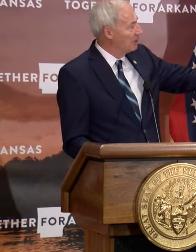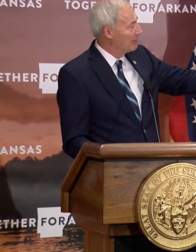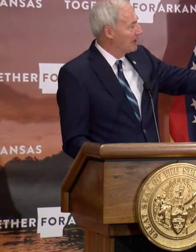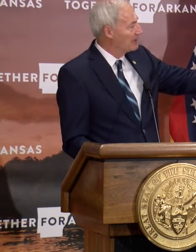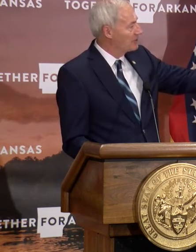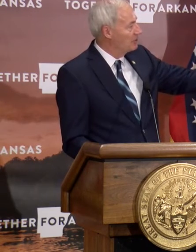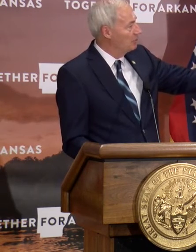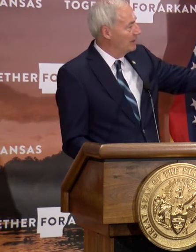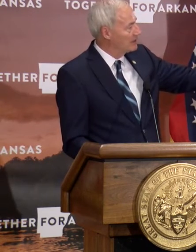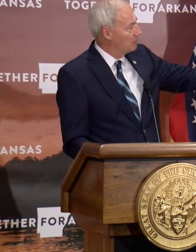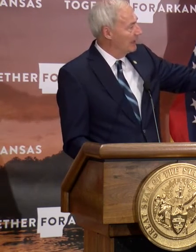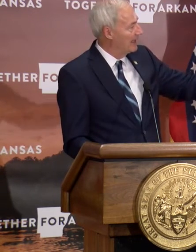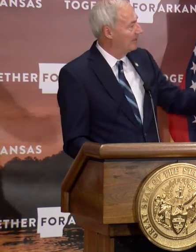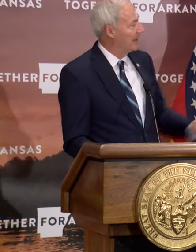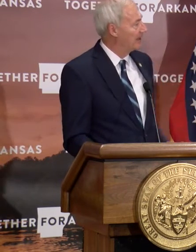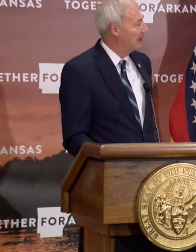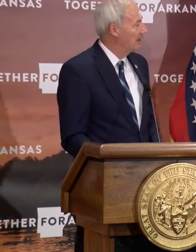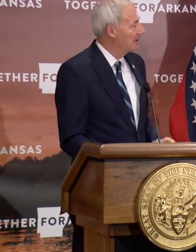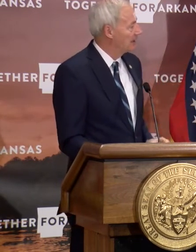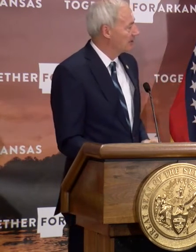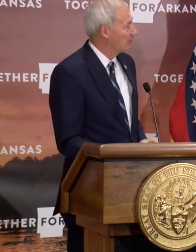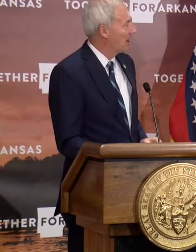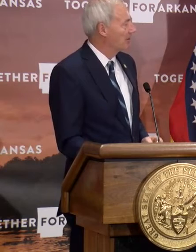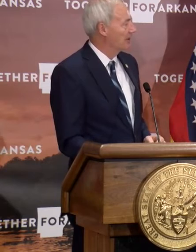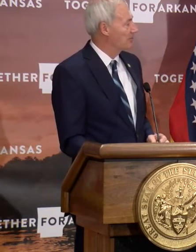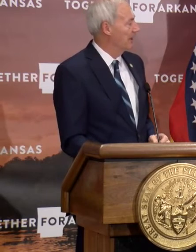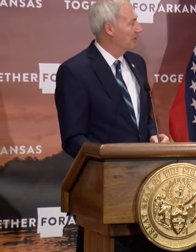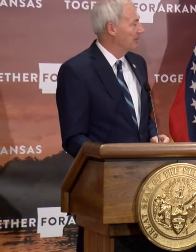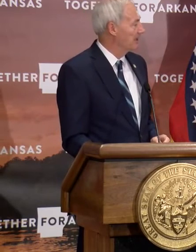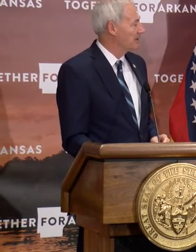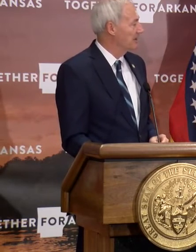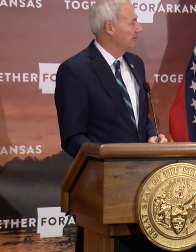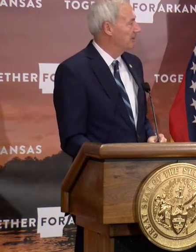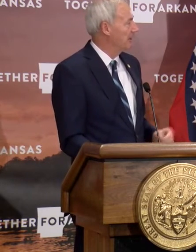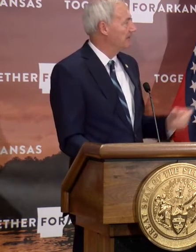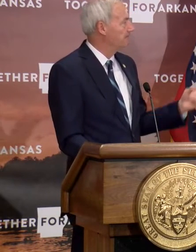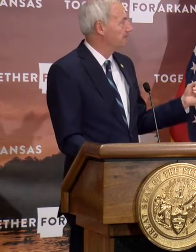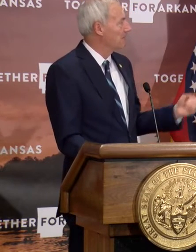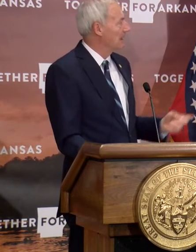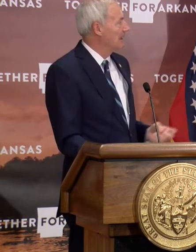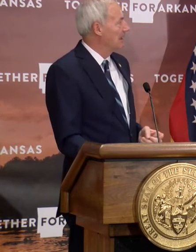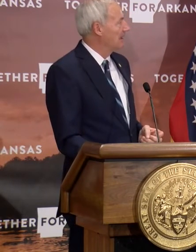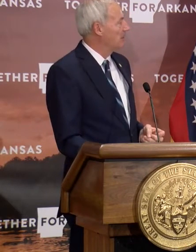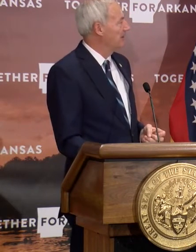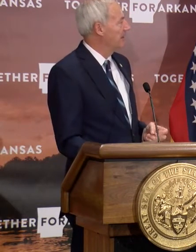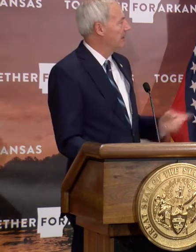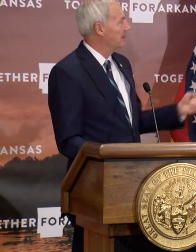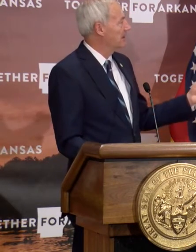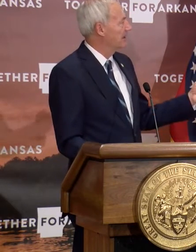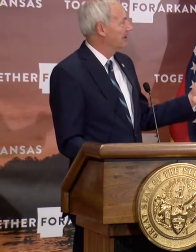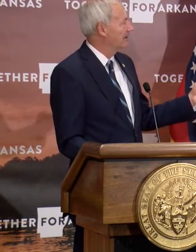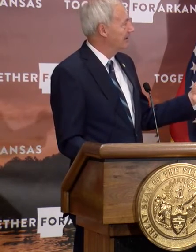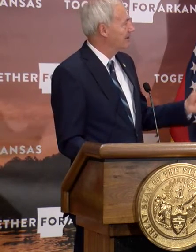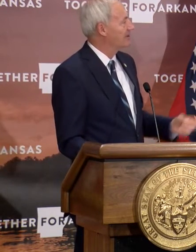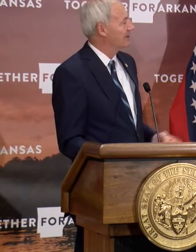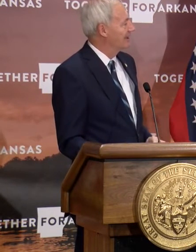see even over the last 2 weeks we have had some progress made on positivity rate. I believe